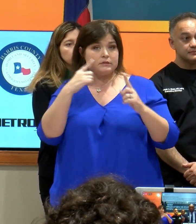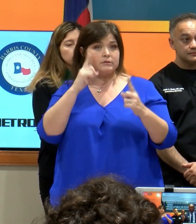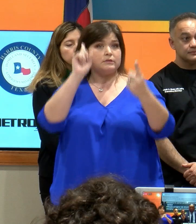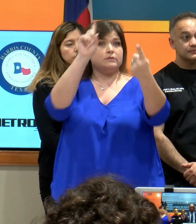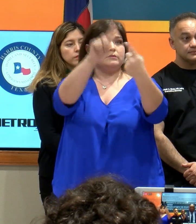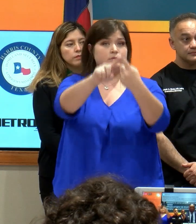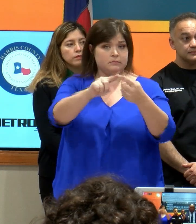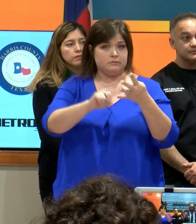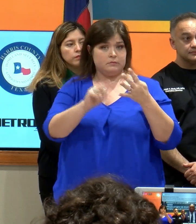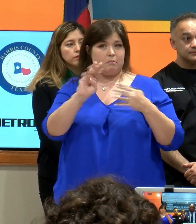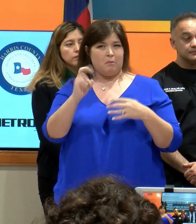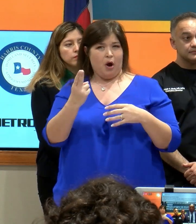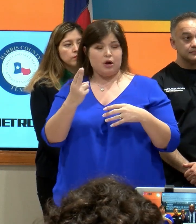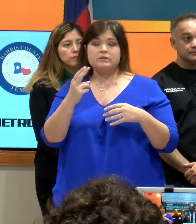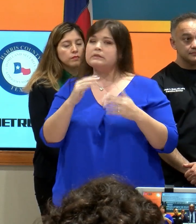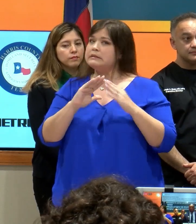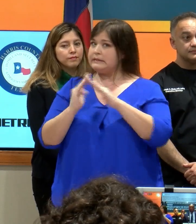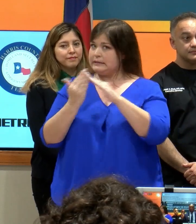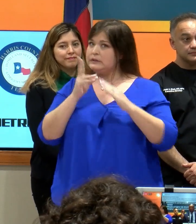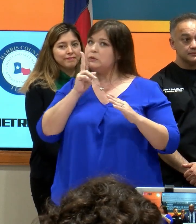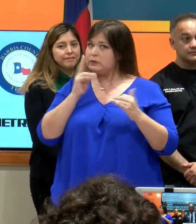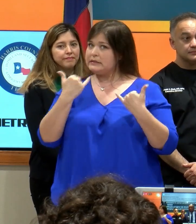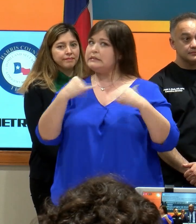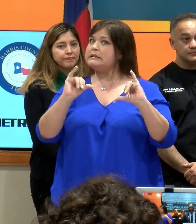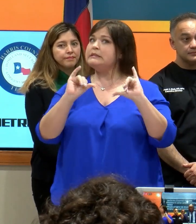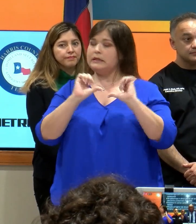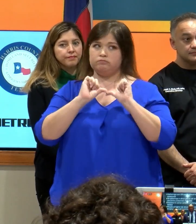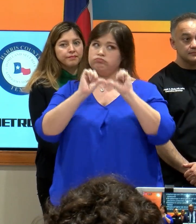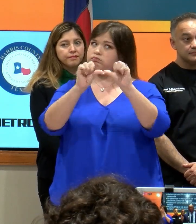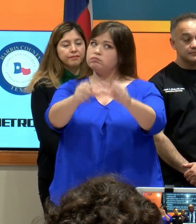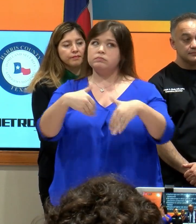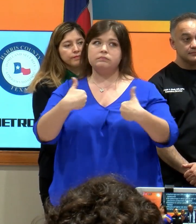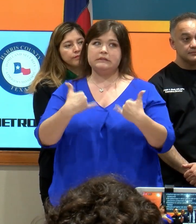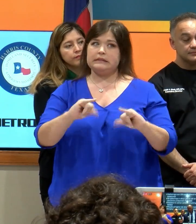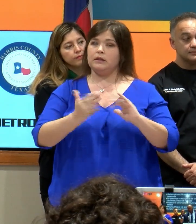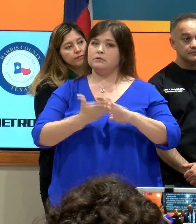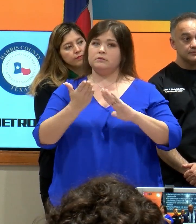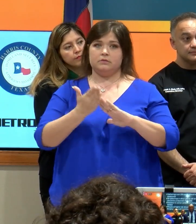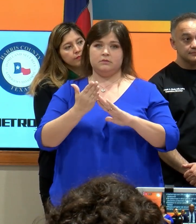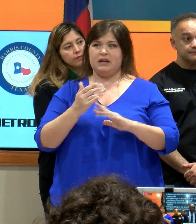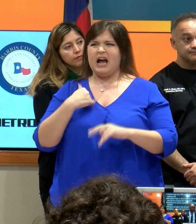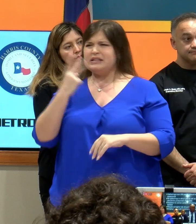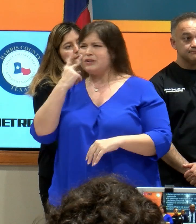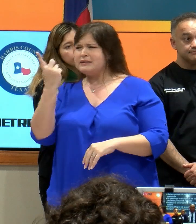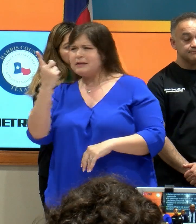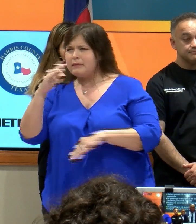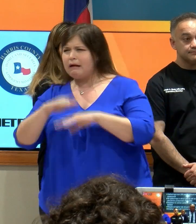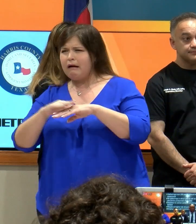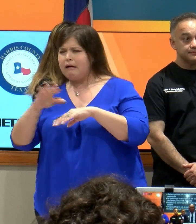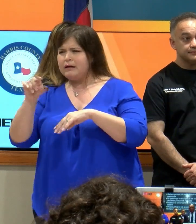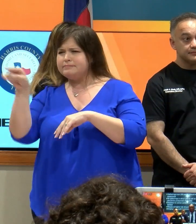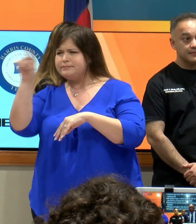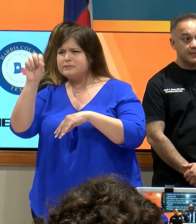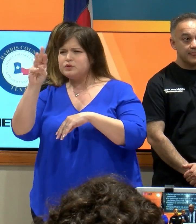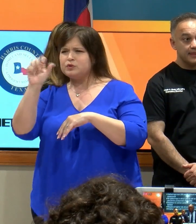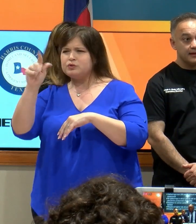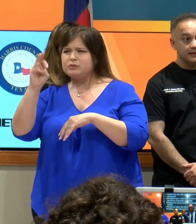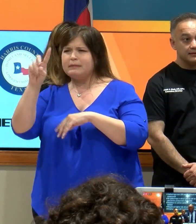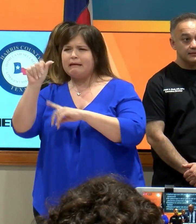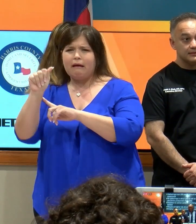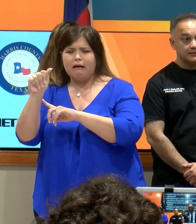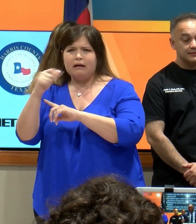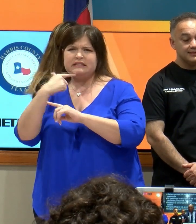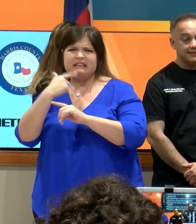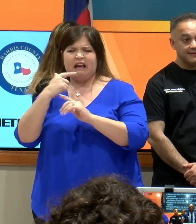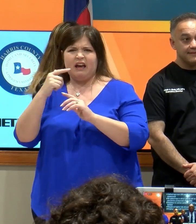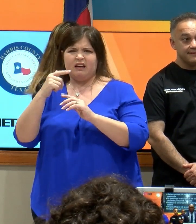saw something on social media that said the city was going to be shut down. Totally not true. In fact, I had several messengers